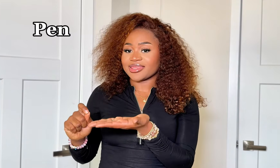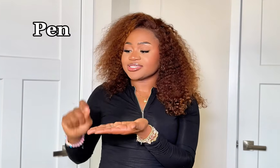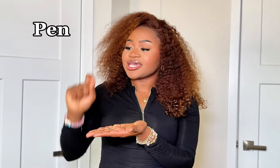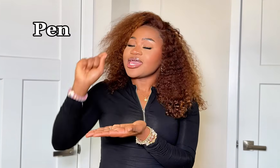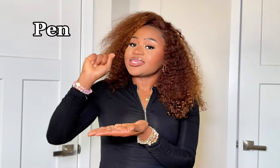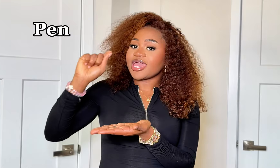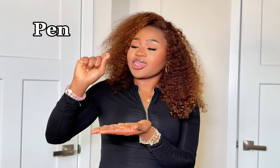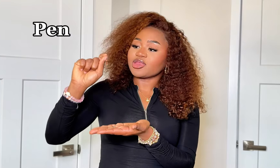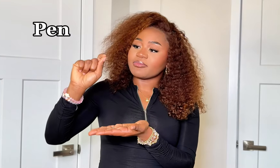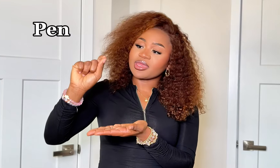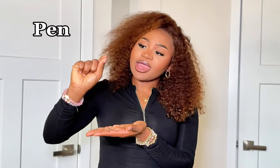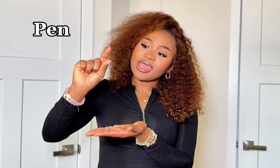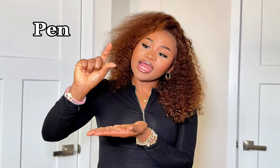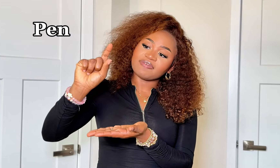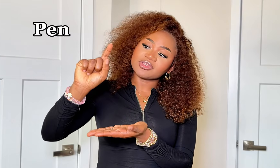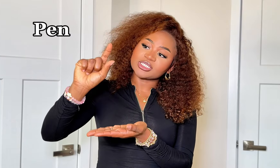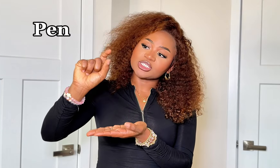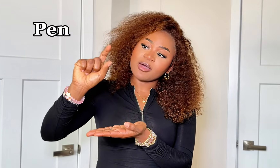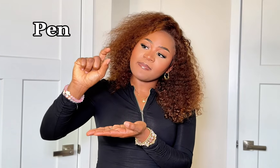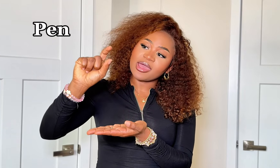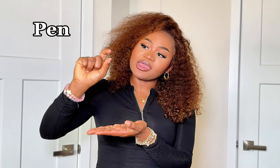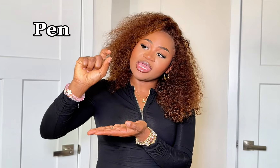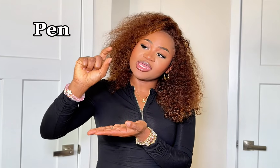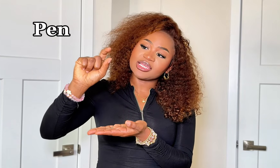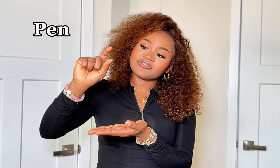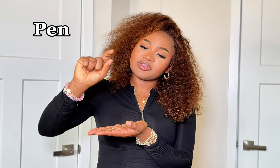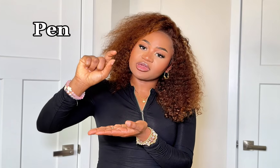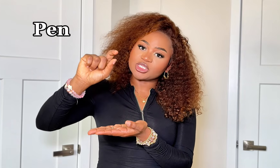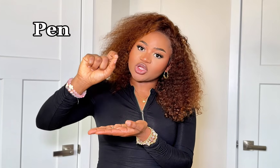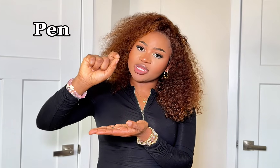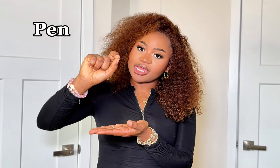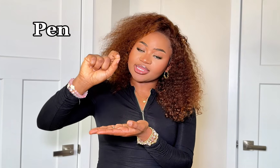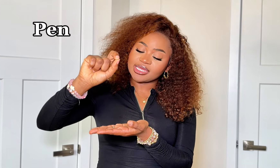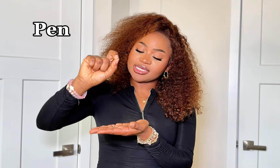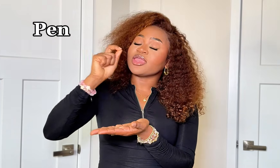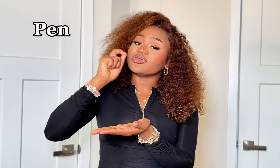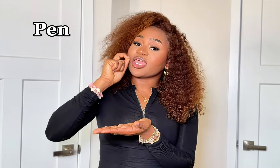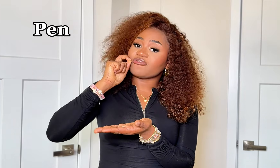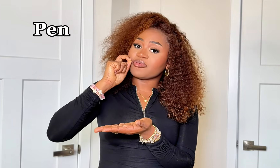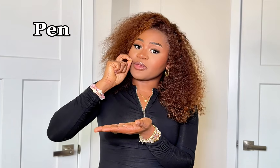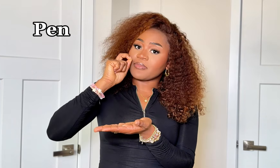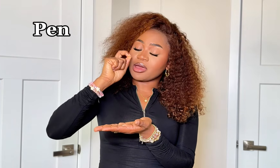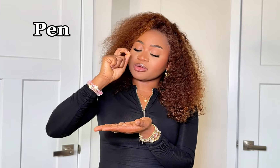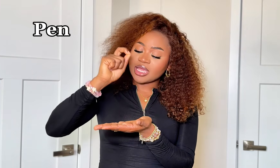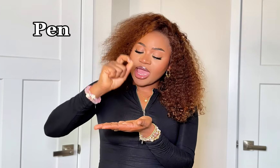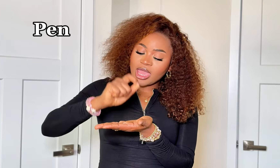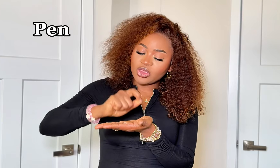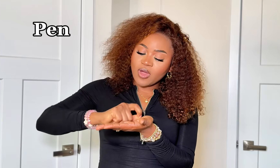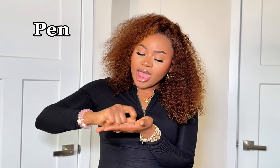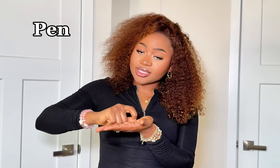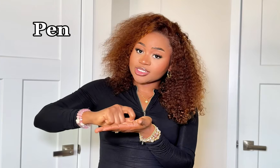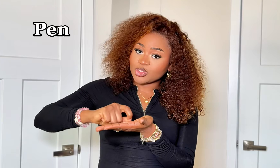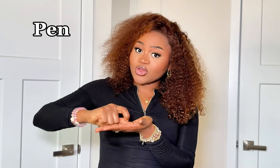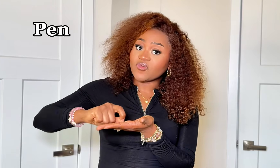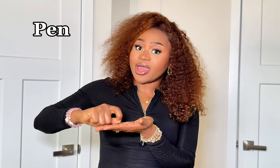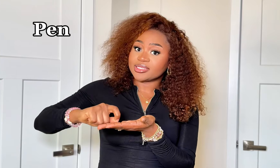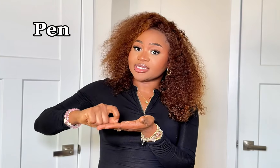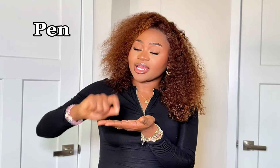this. Take your dominant hand, having the thumb and your index finger joined like this. You take it from your mouth and you act as though you're writing like